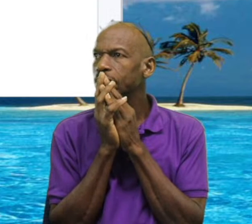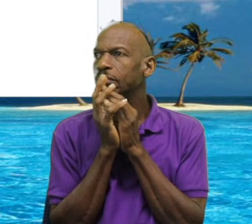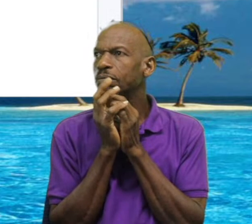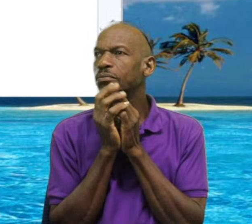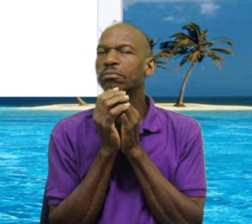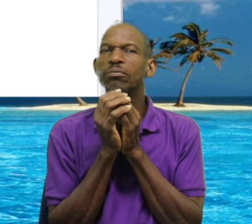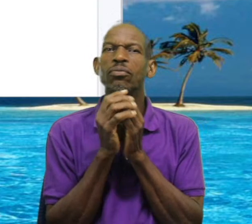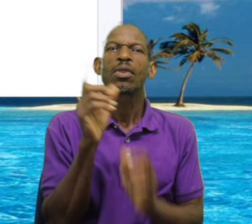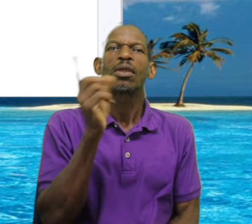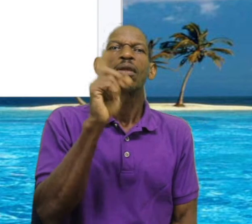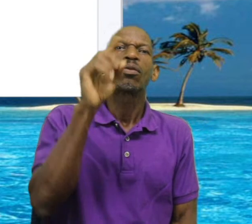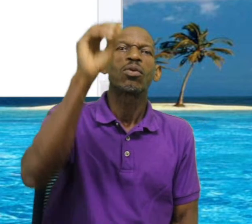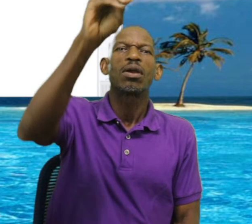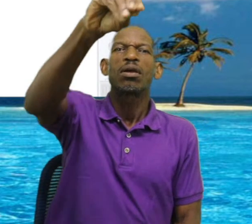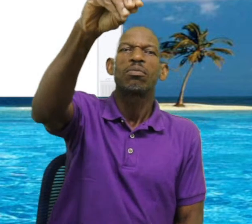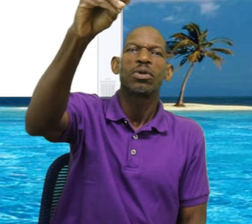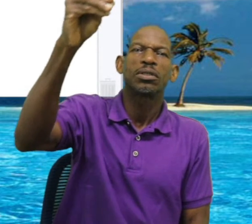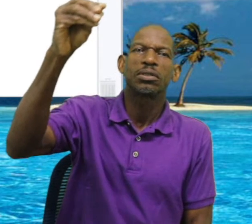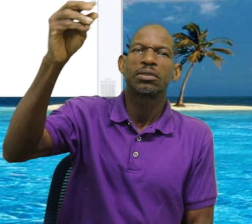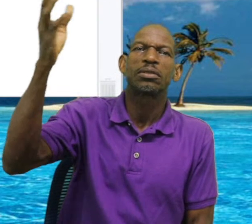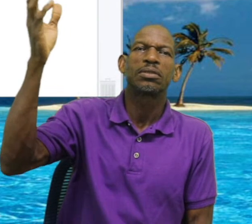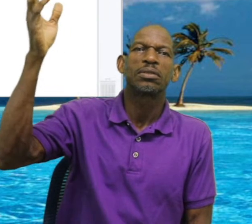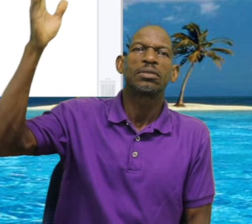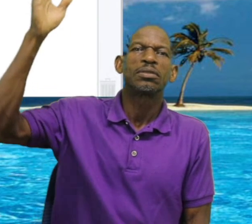All right, where am I putting and?